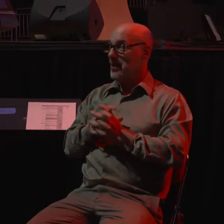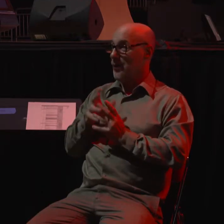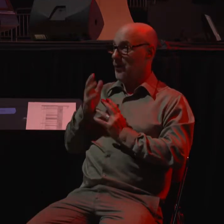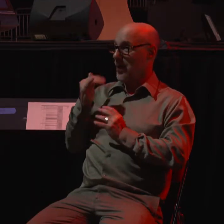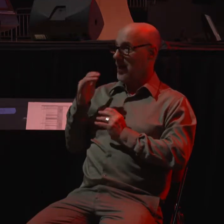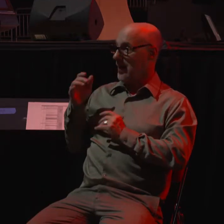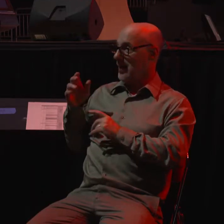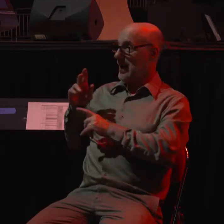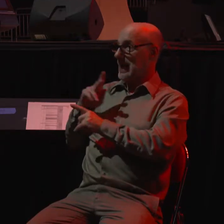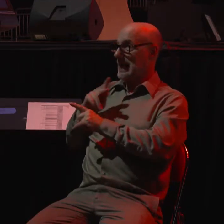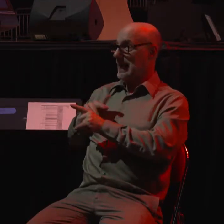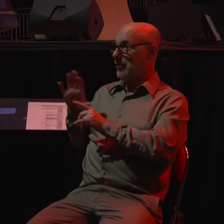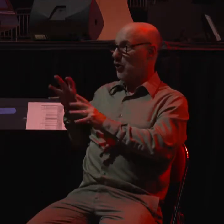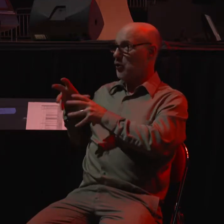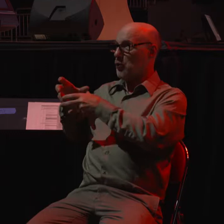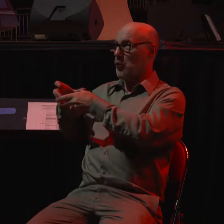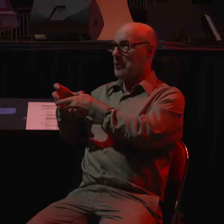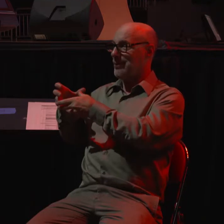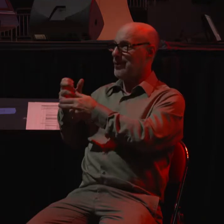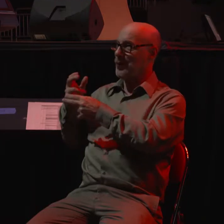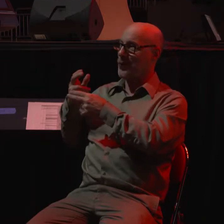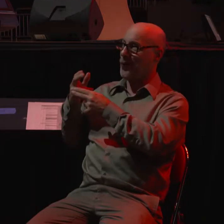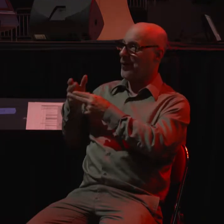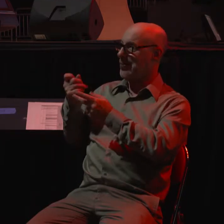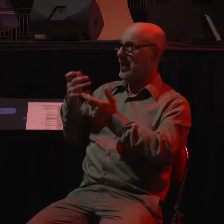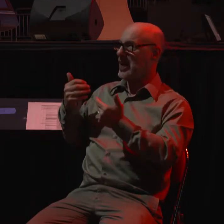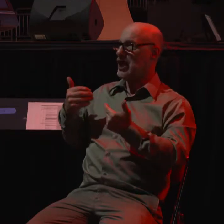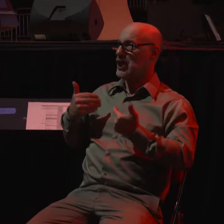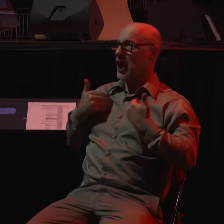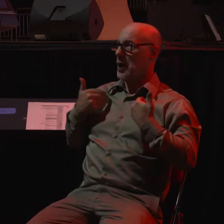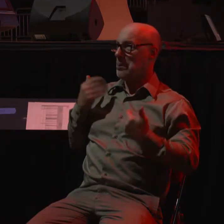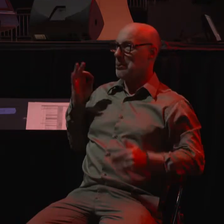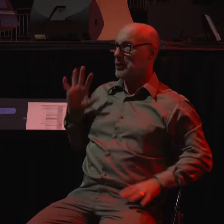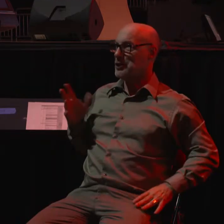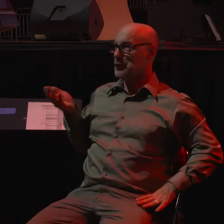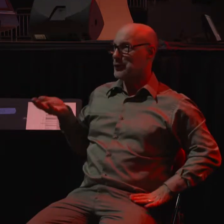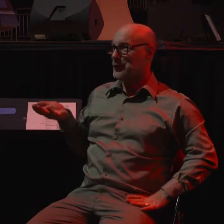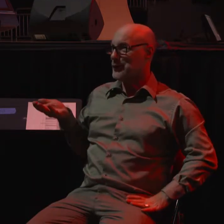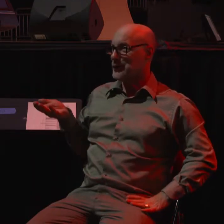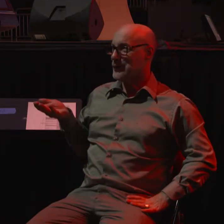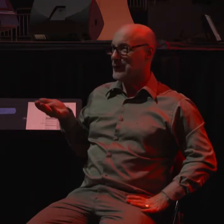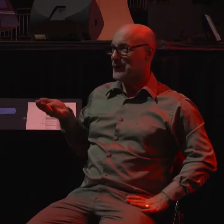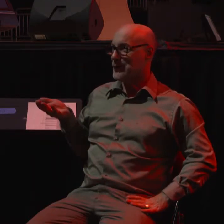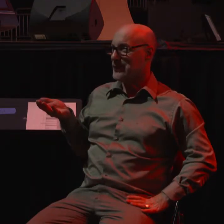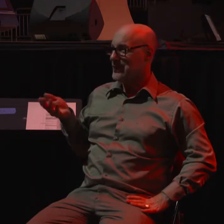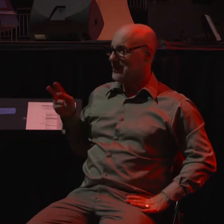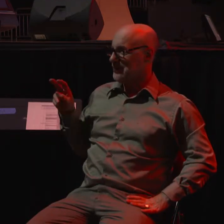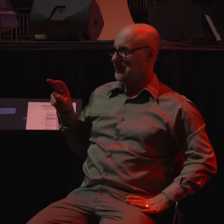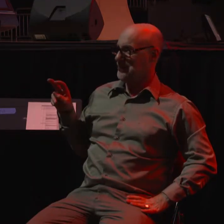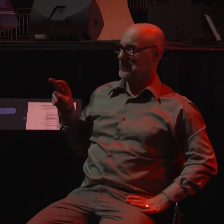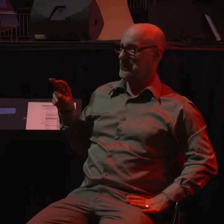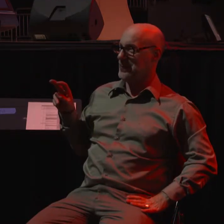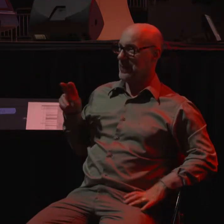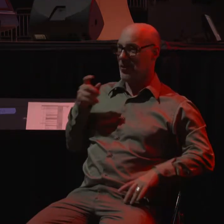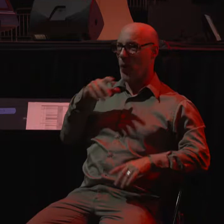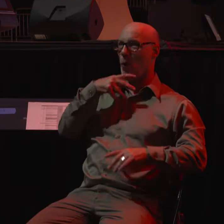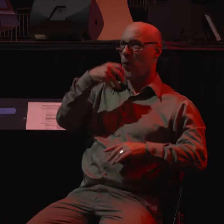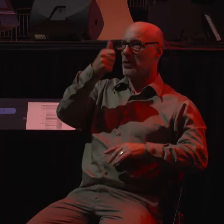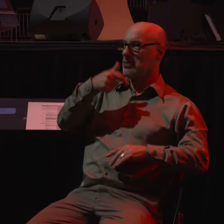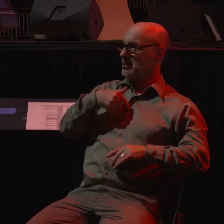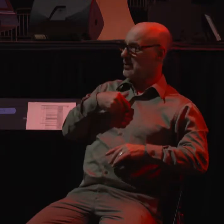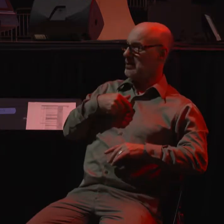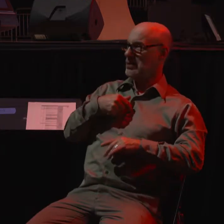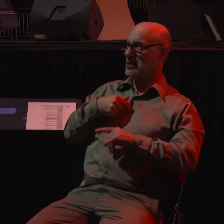circle with King were just considered the young preachers. Yes. The young bucks who are kind of bucking the system, and